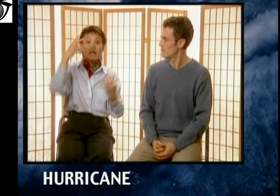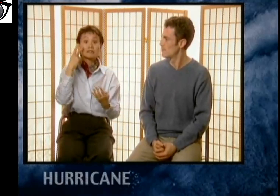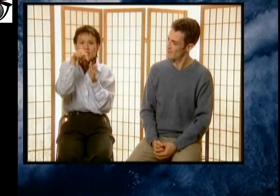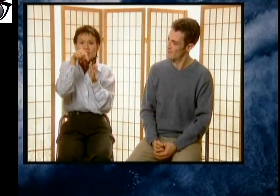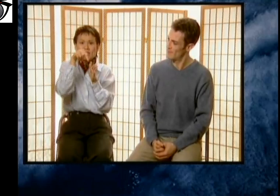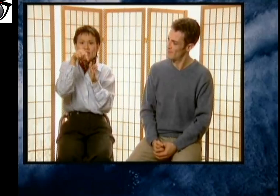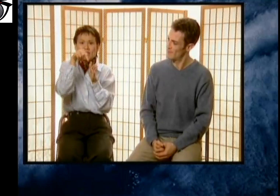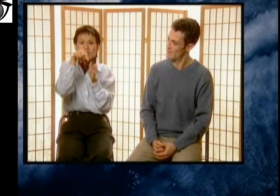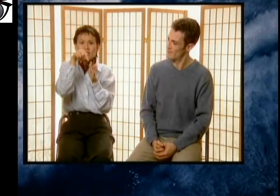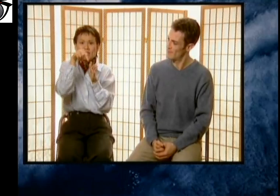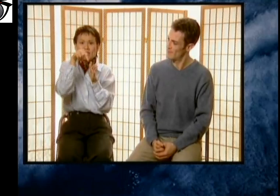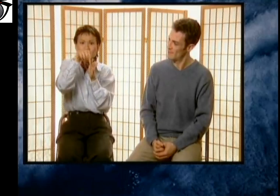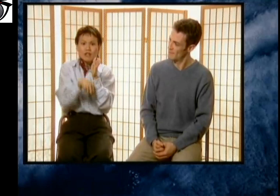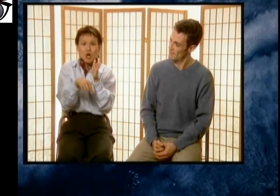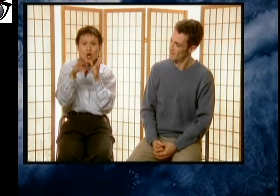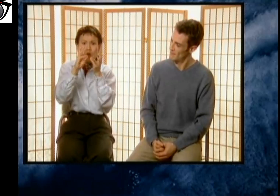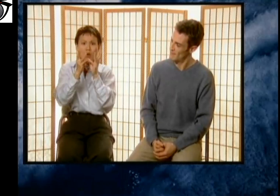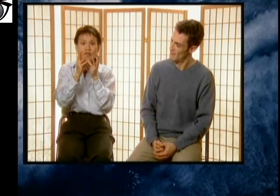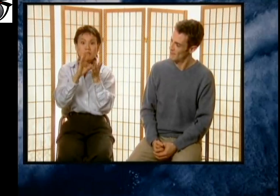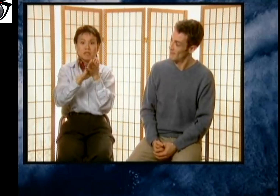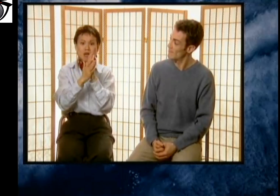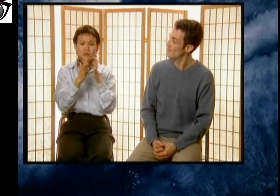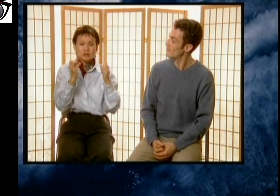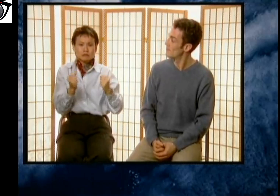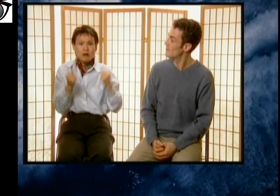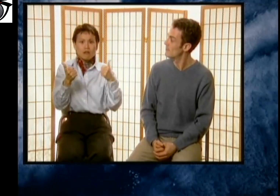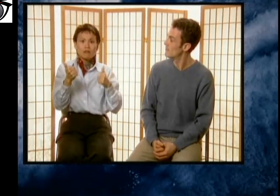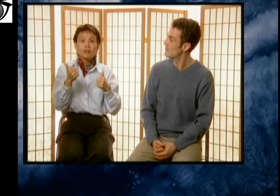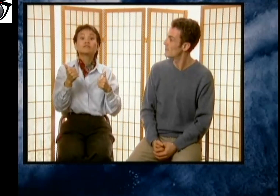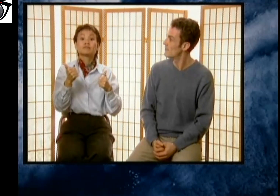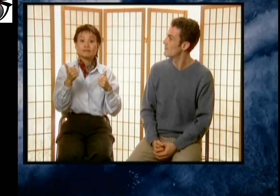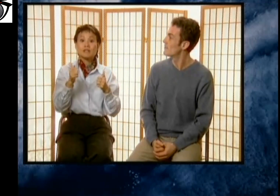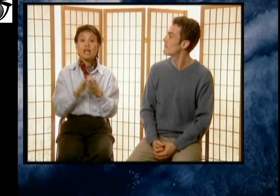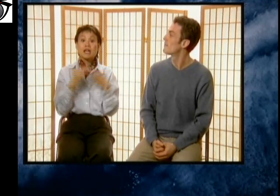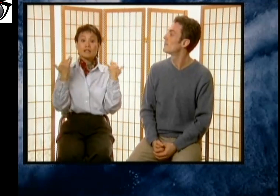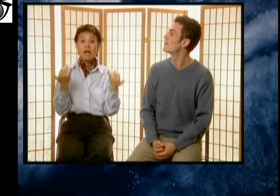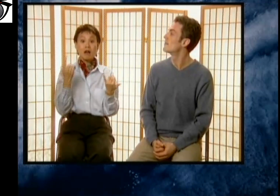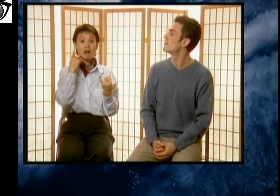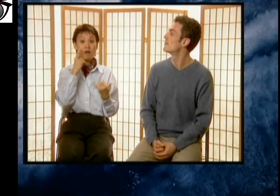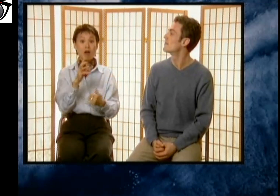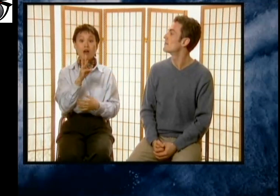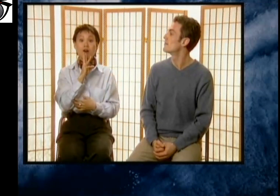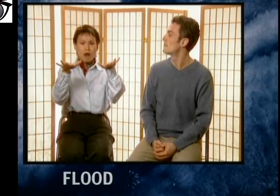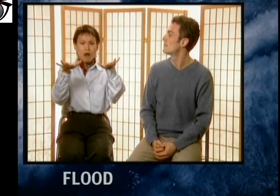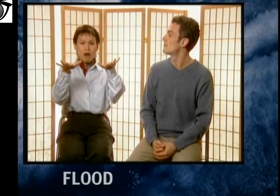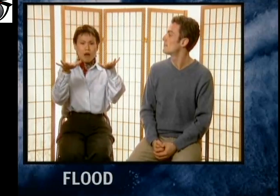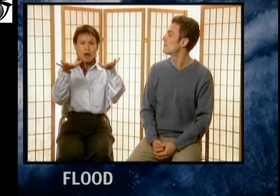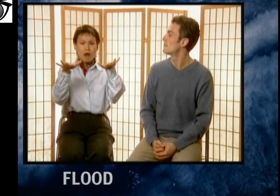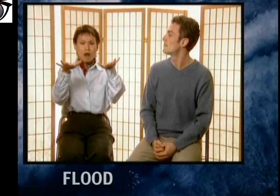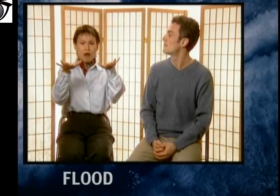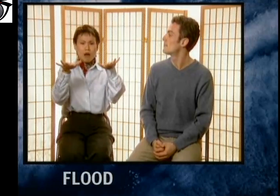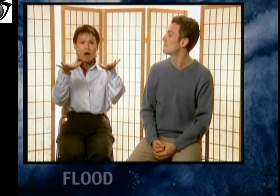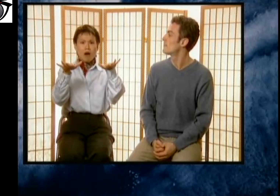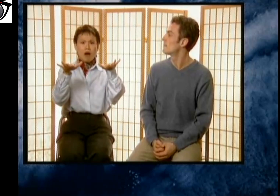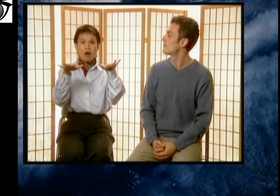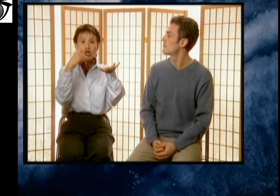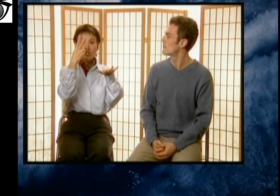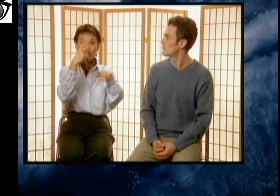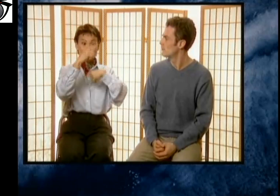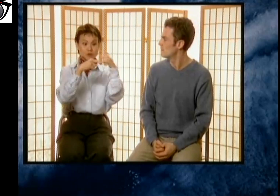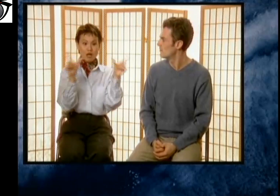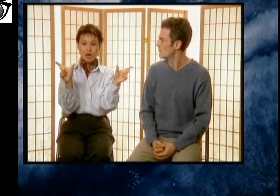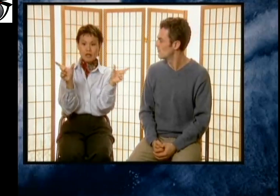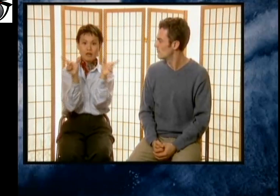hurricane. See how the more severe weather is made stronger? And here's flood.